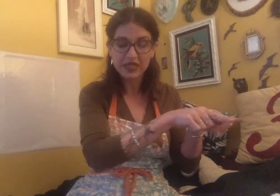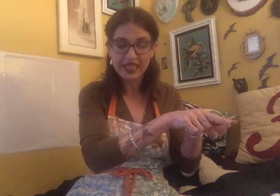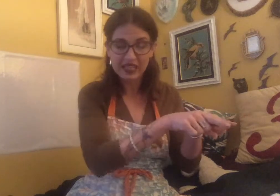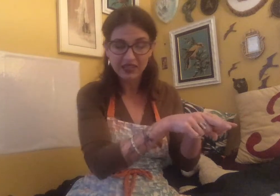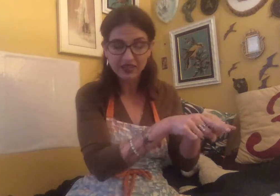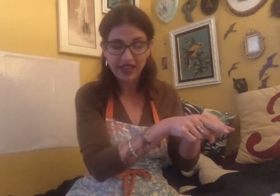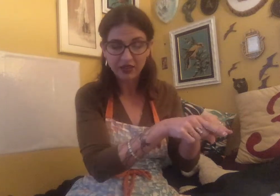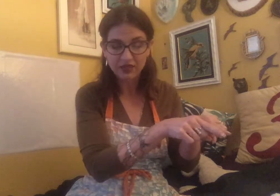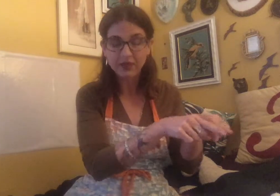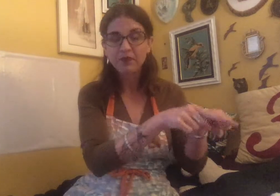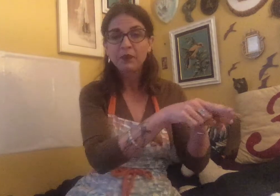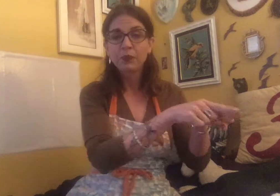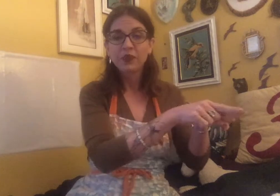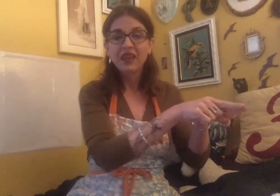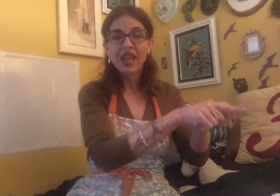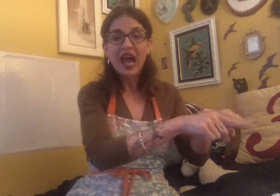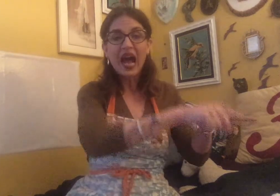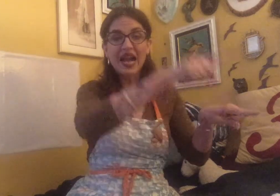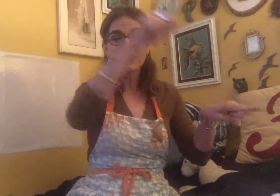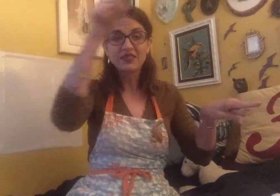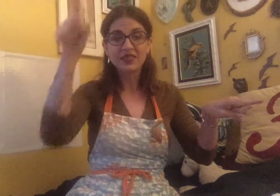beginning sounds. Icing.